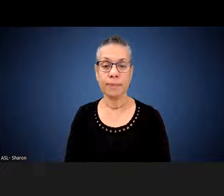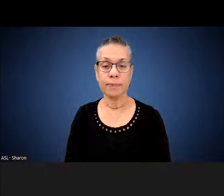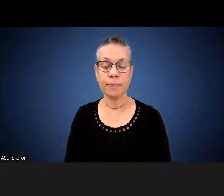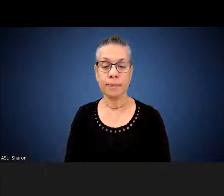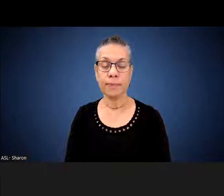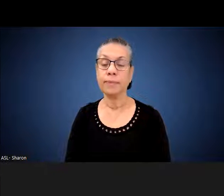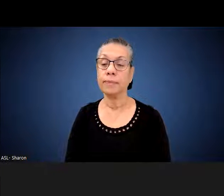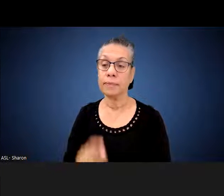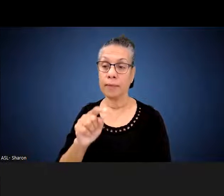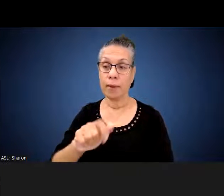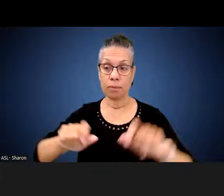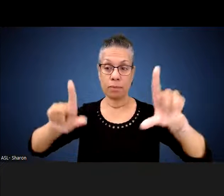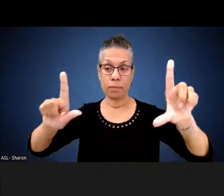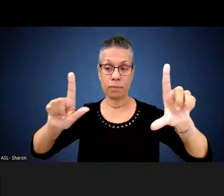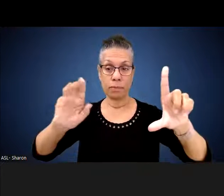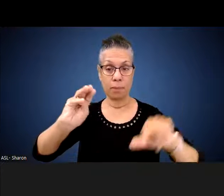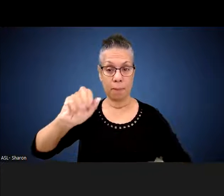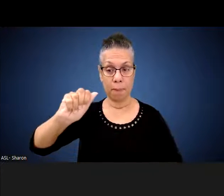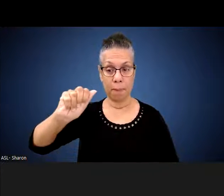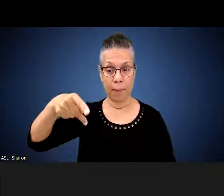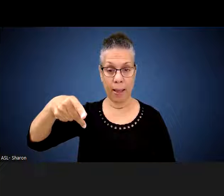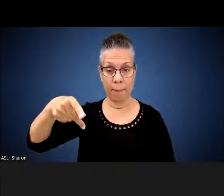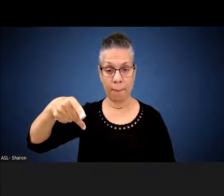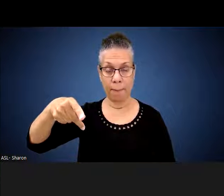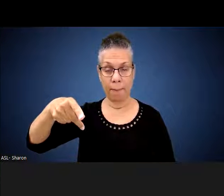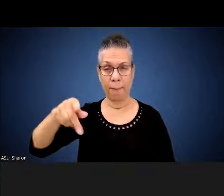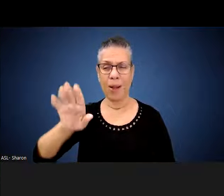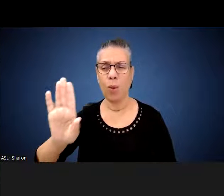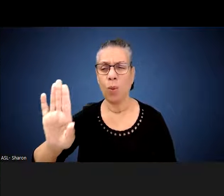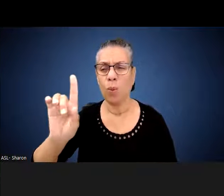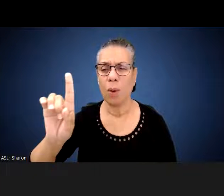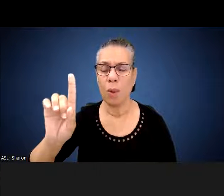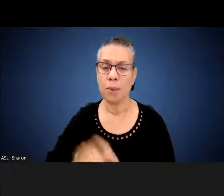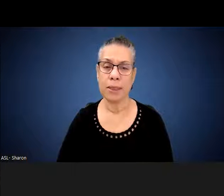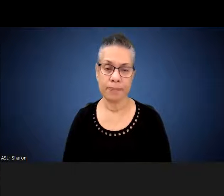On this map, I just need to